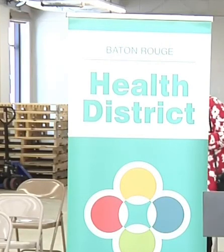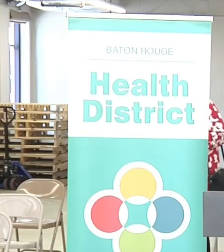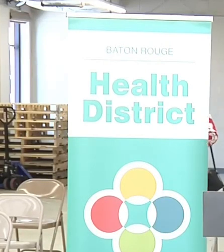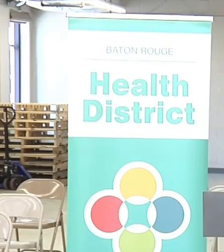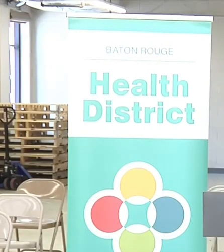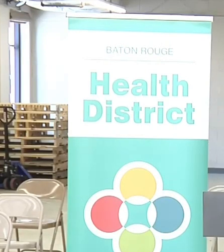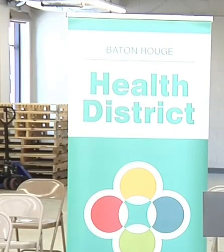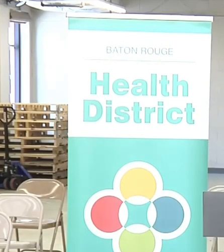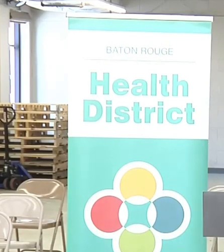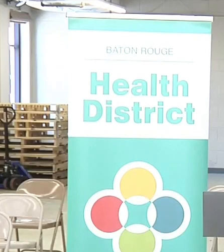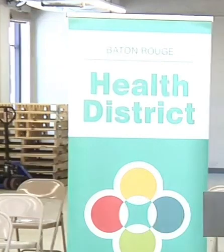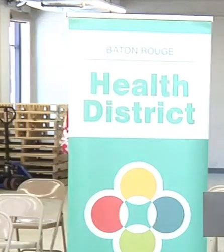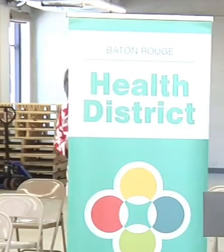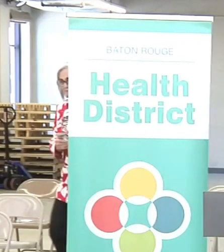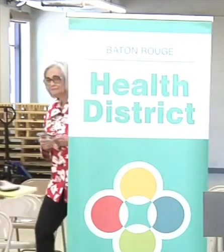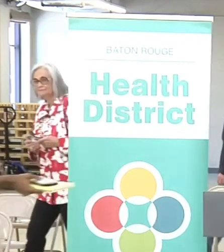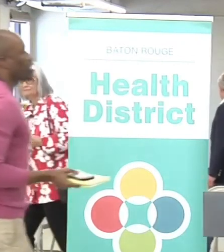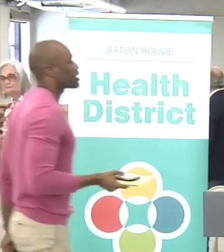No, just